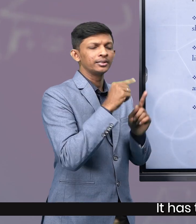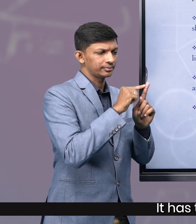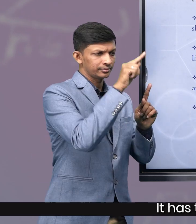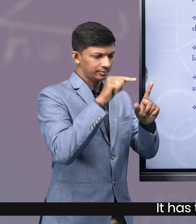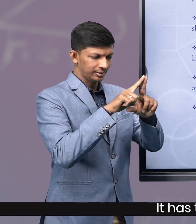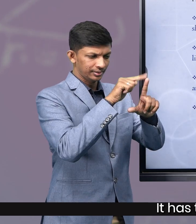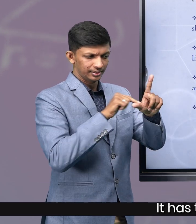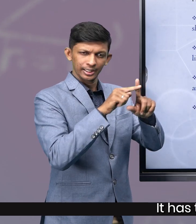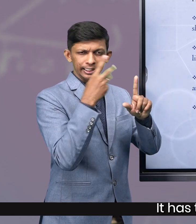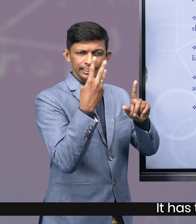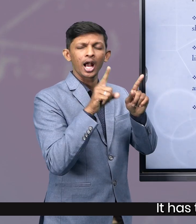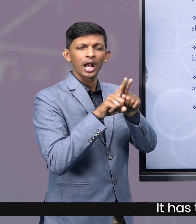It has three or more sides in it.